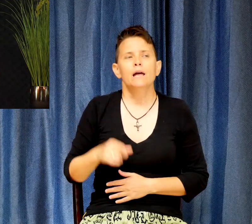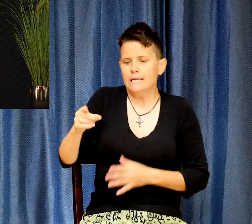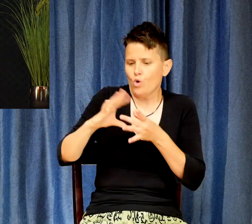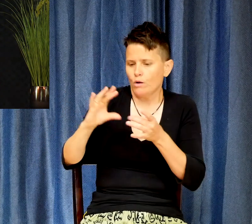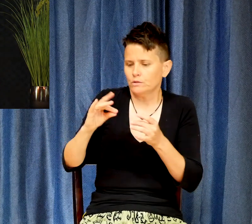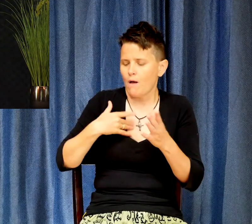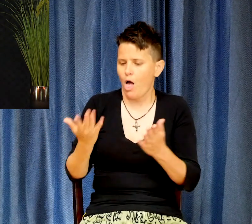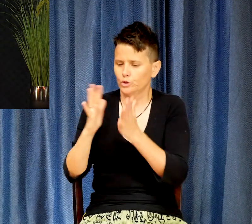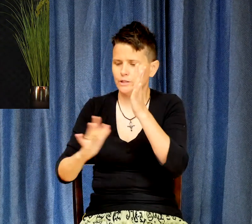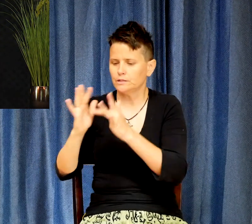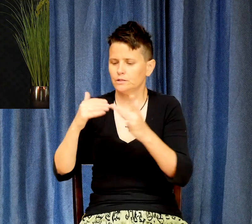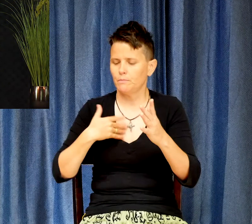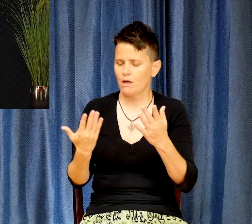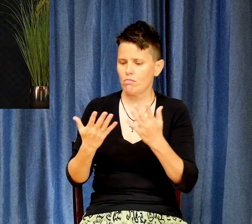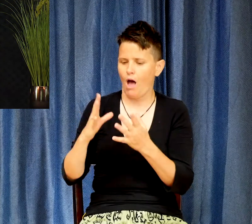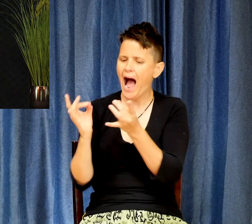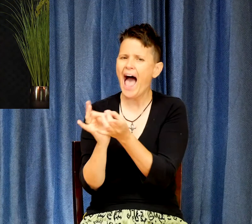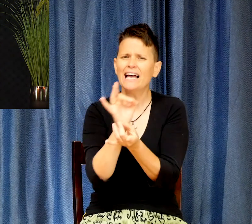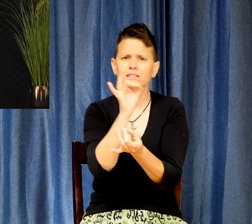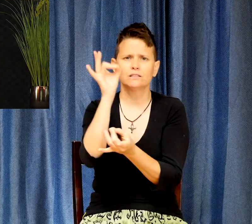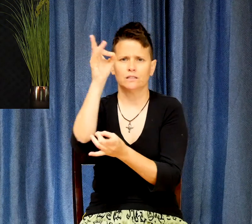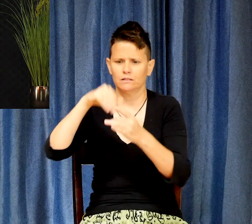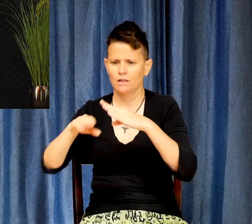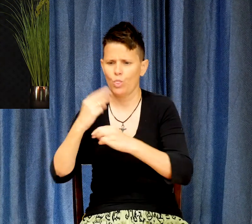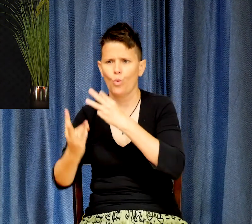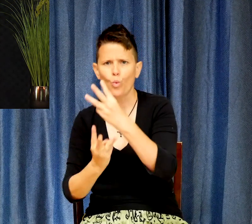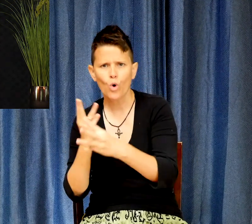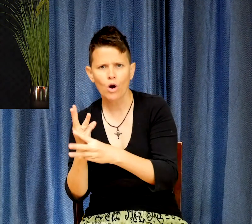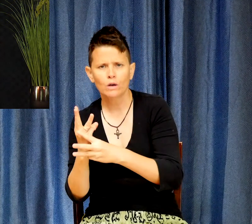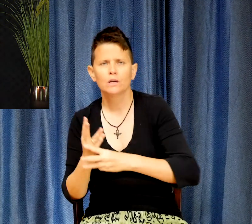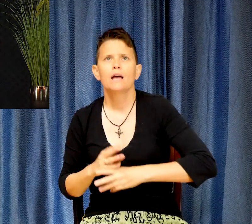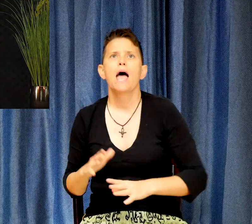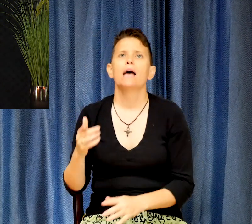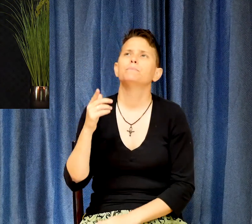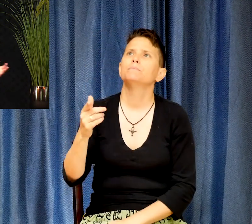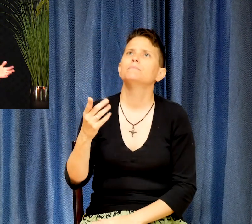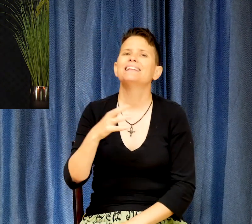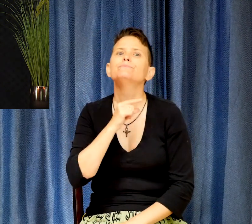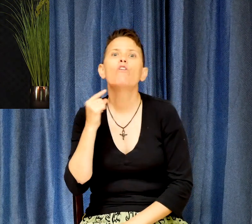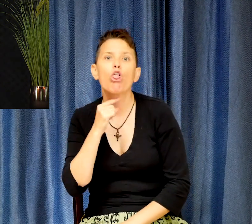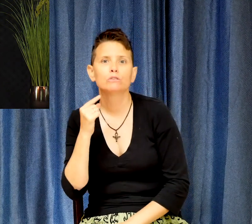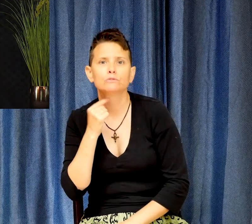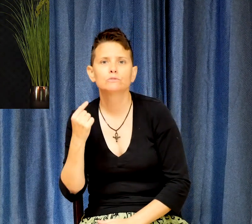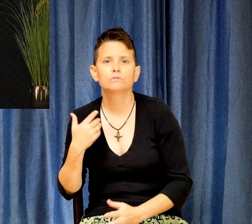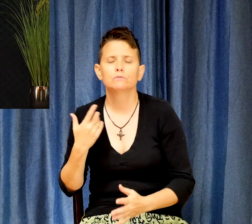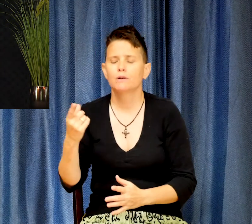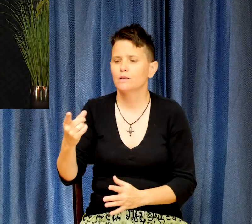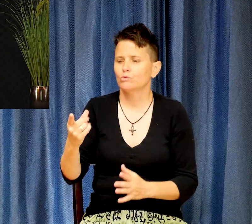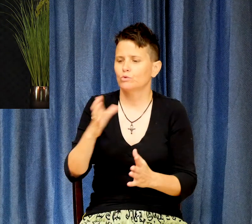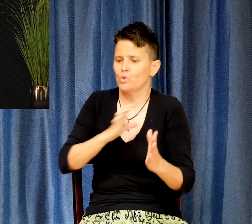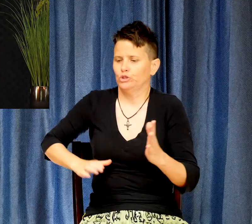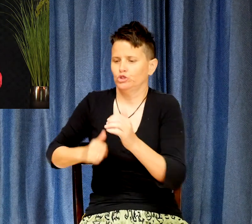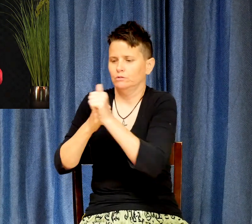world. But he talks about it in a way that I haven't heard many fathers, many of the Christian faith